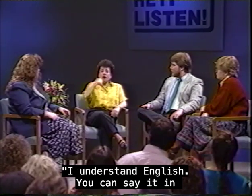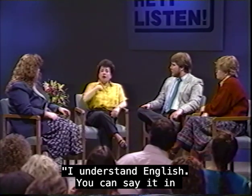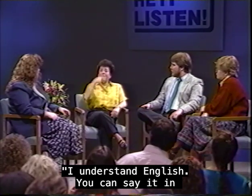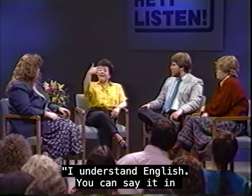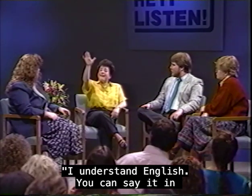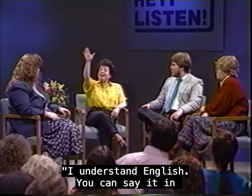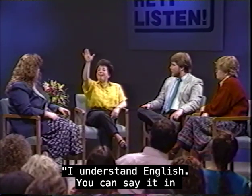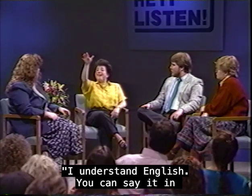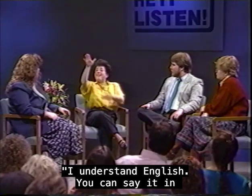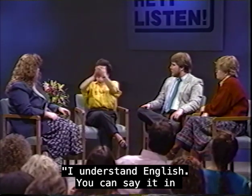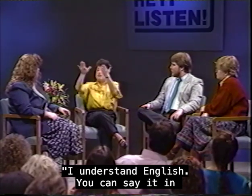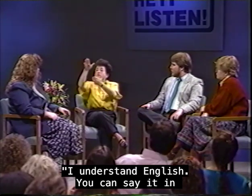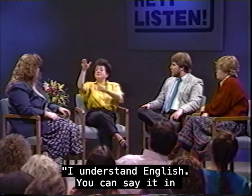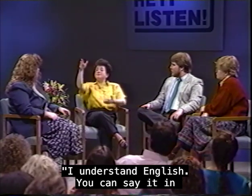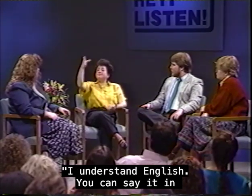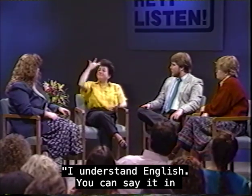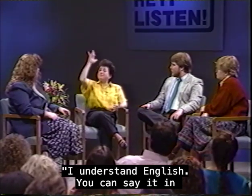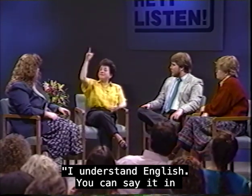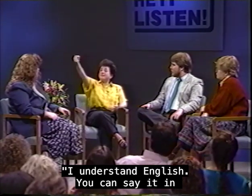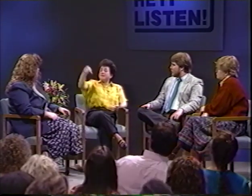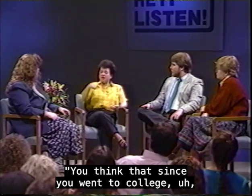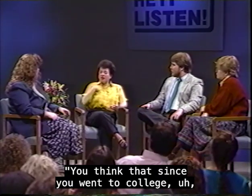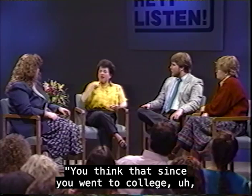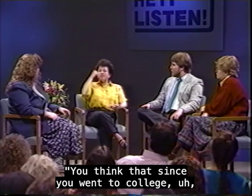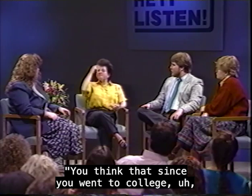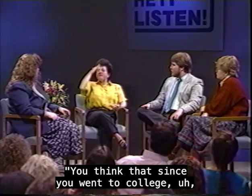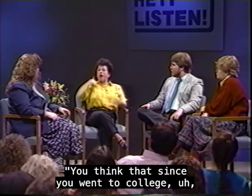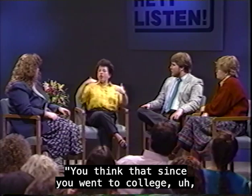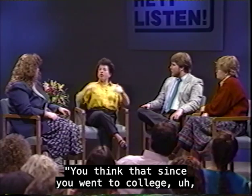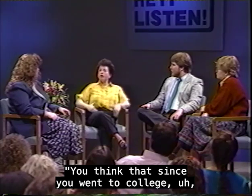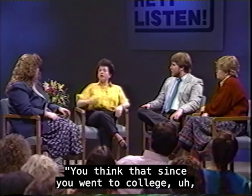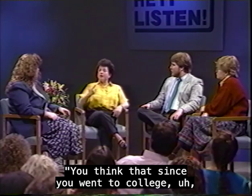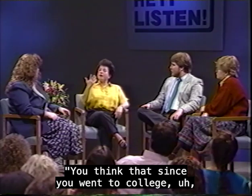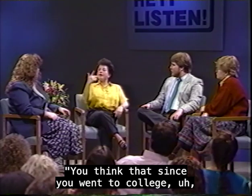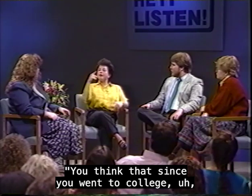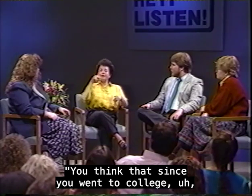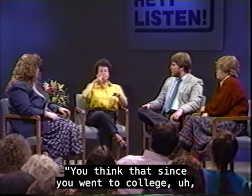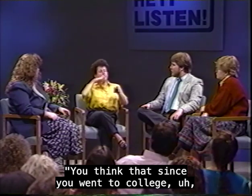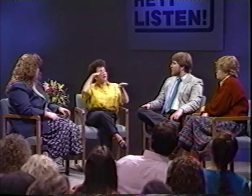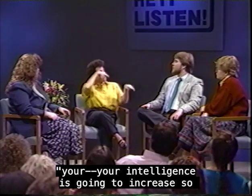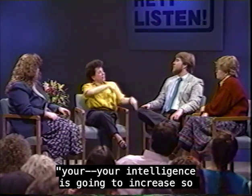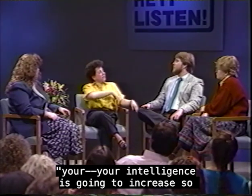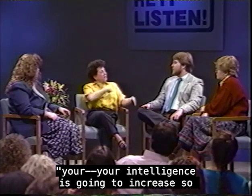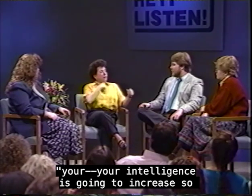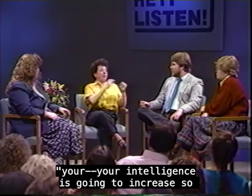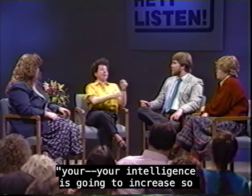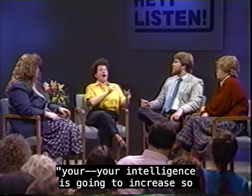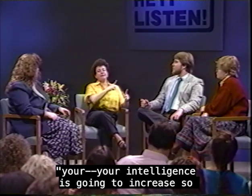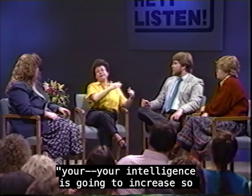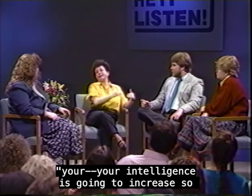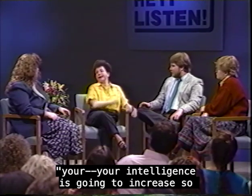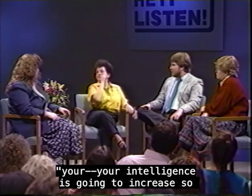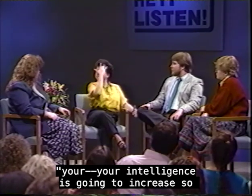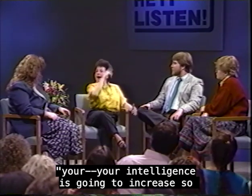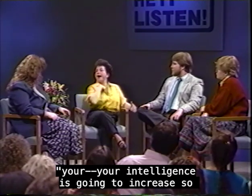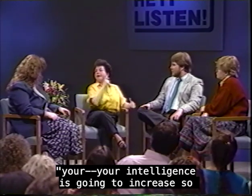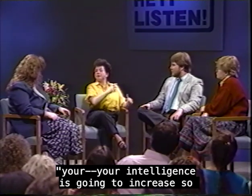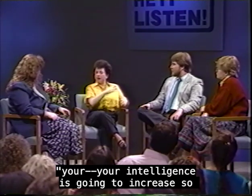can say it in English. You think that since you went to college, your intelligence is going